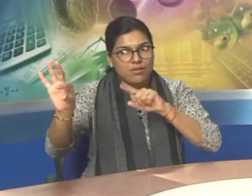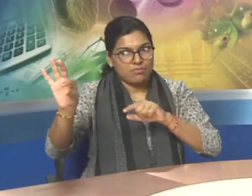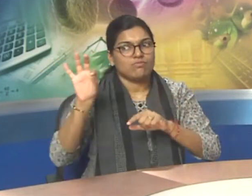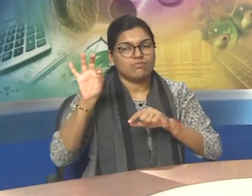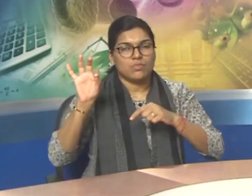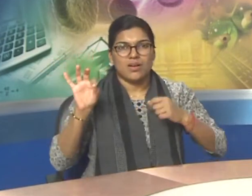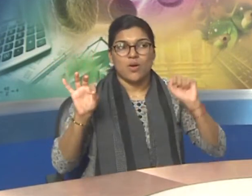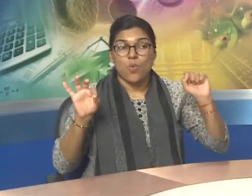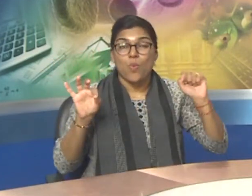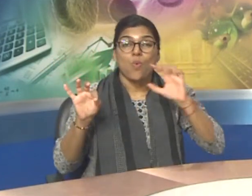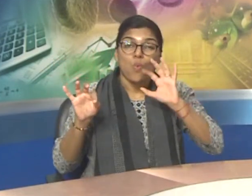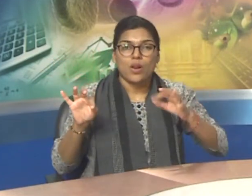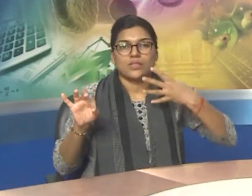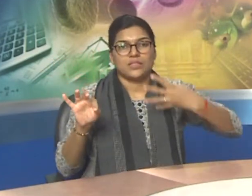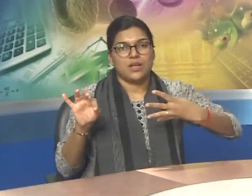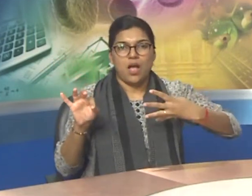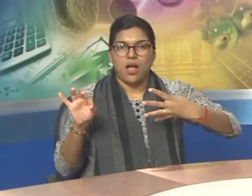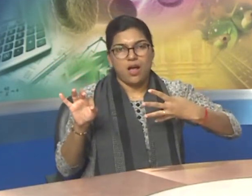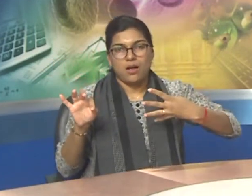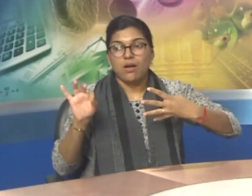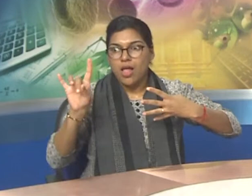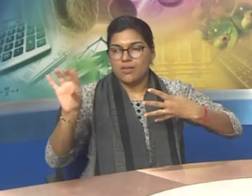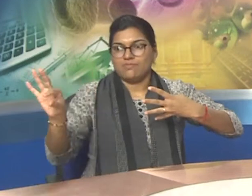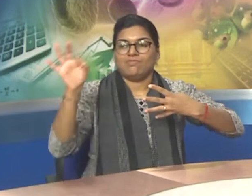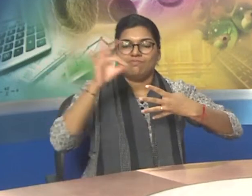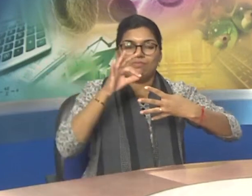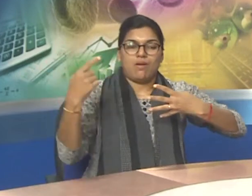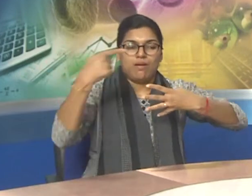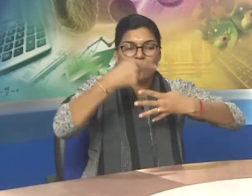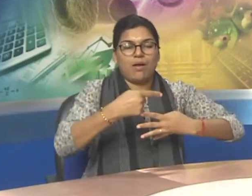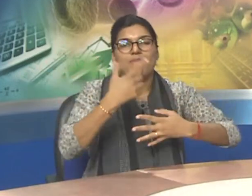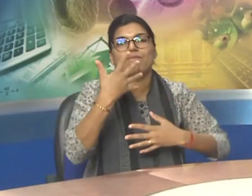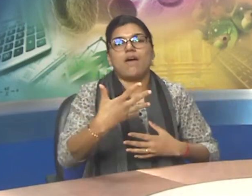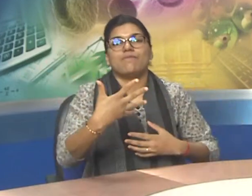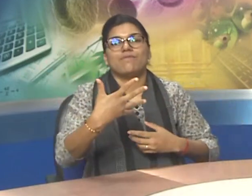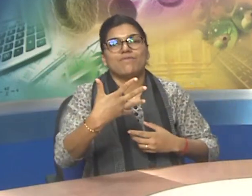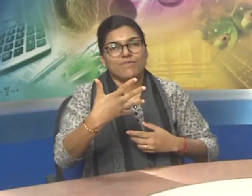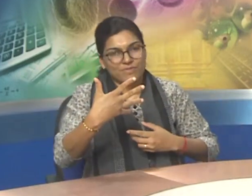was suggested by Professor Edward N. Ross.